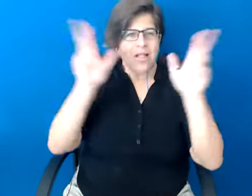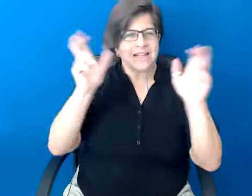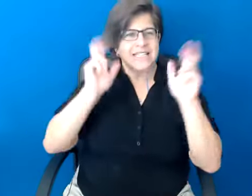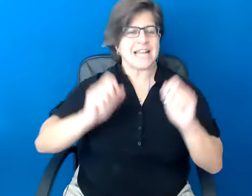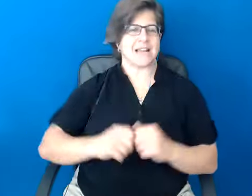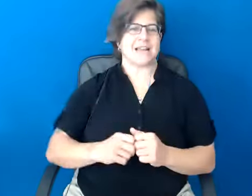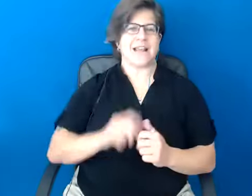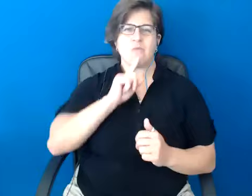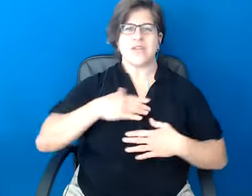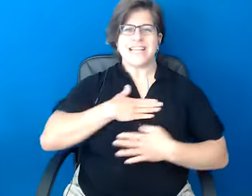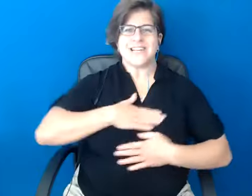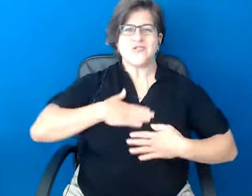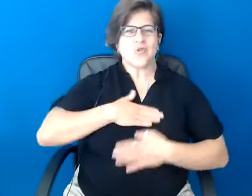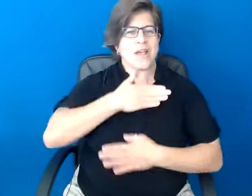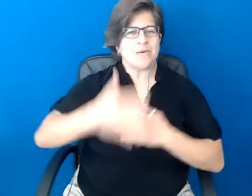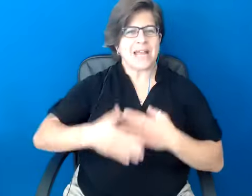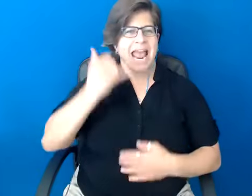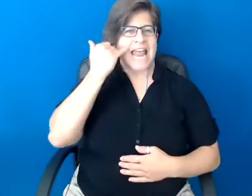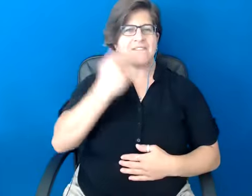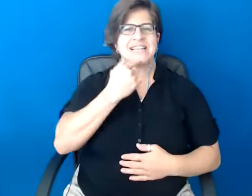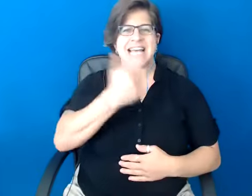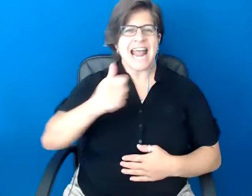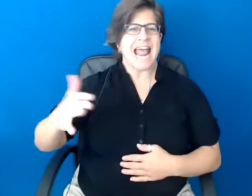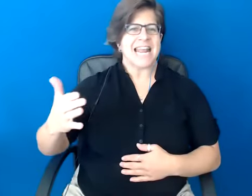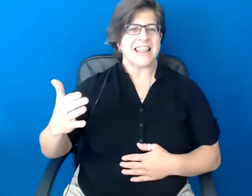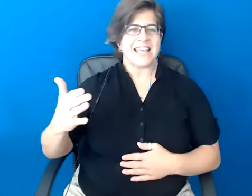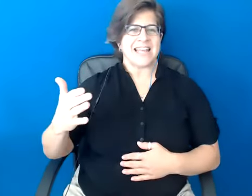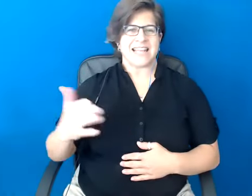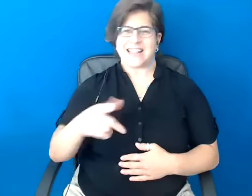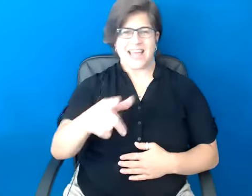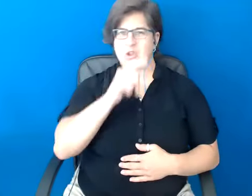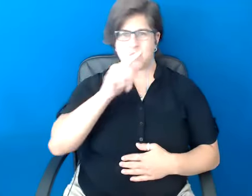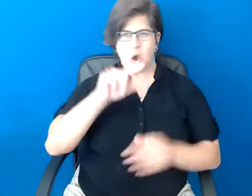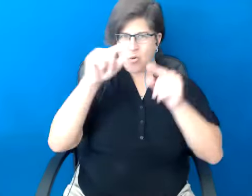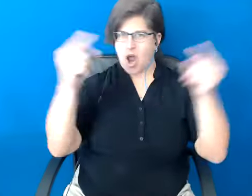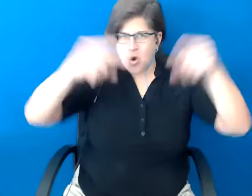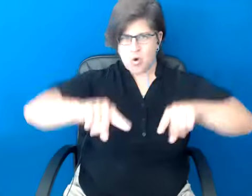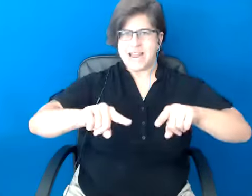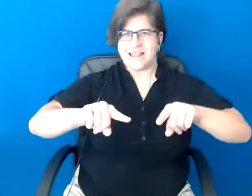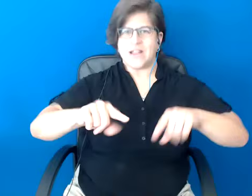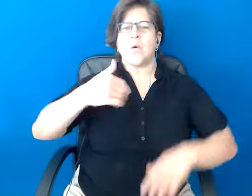the committee, and thank you guys for listening. Look, really enjoying the weekend, and if I